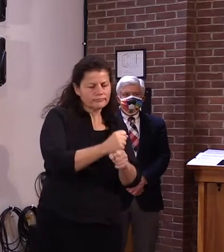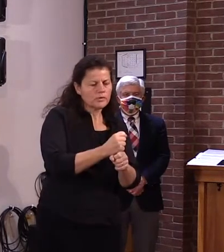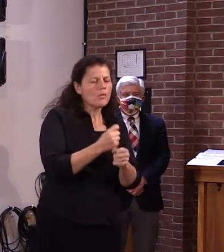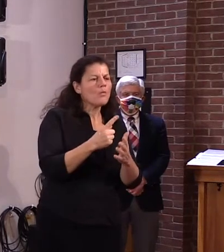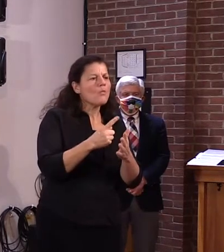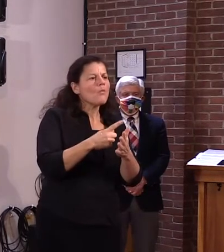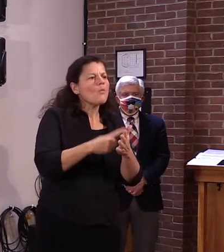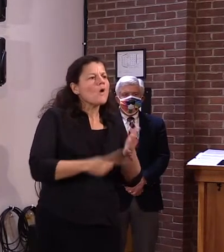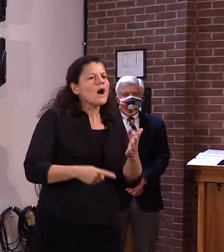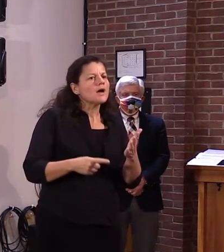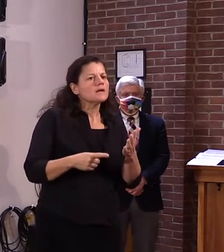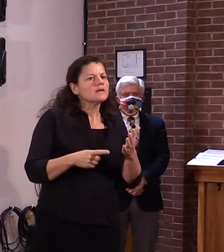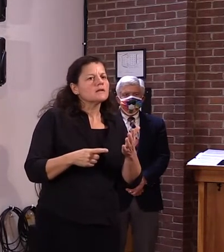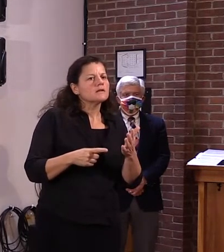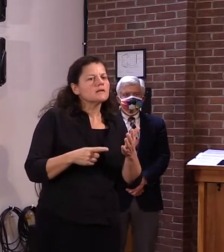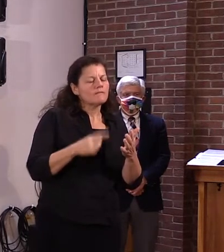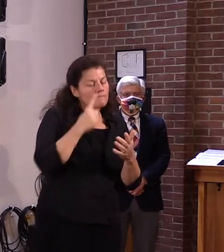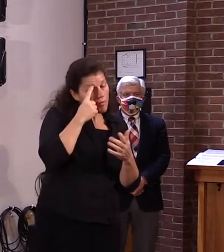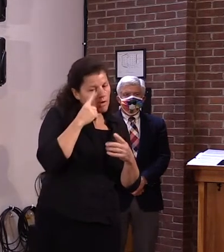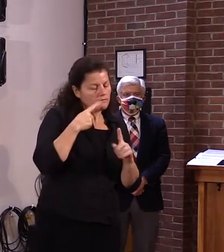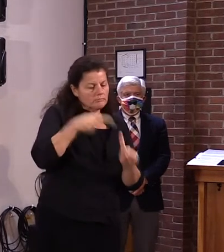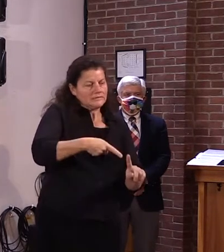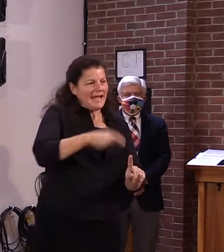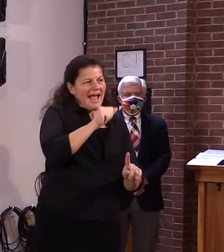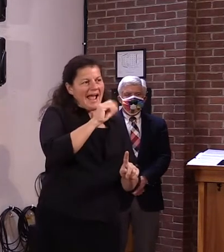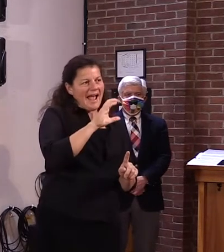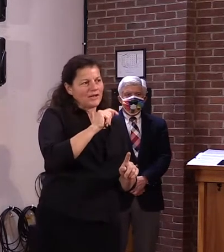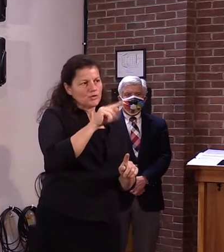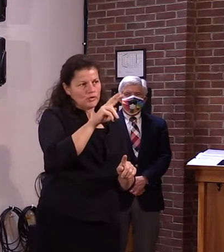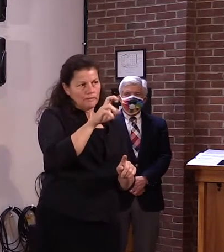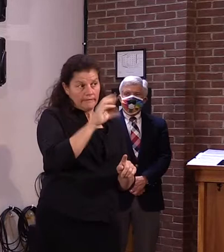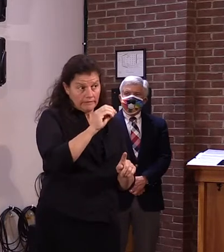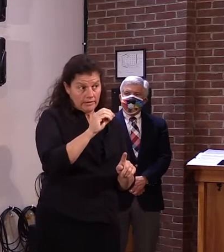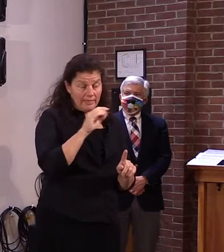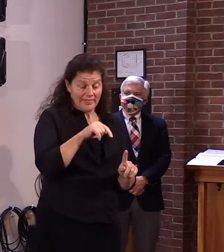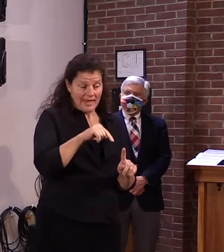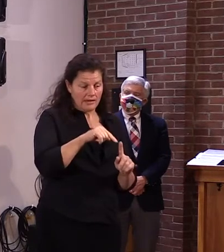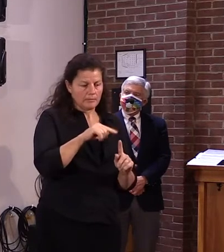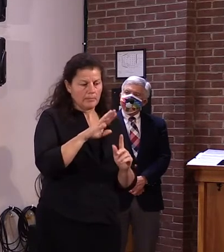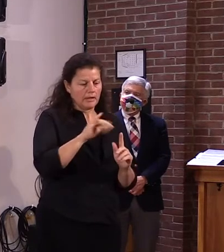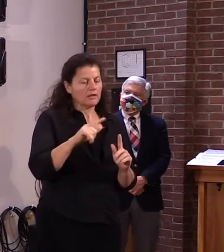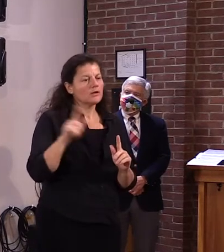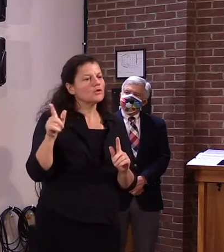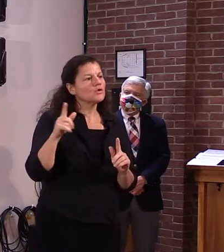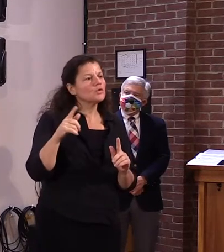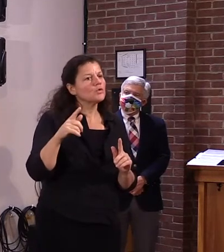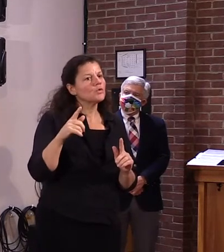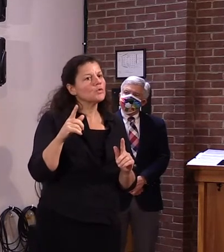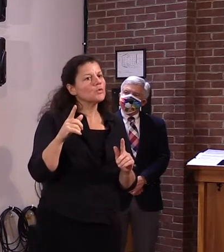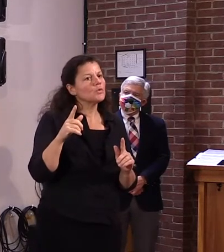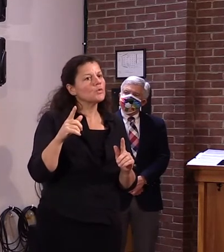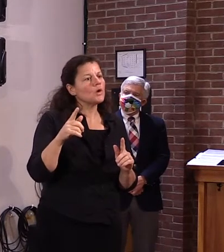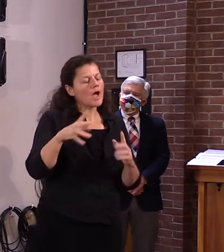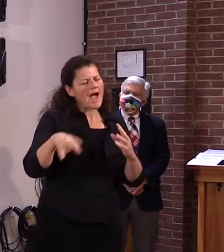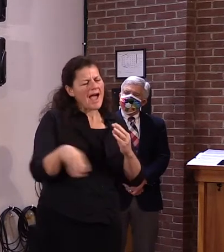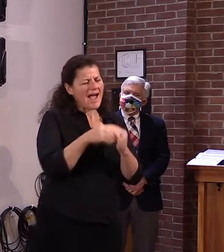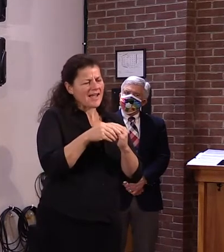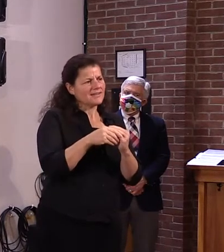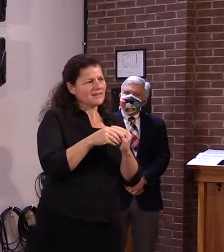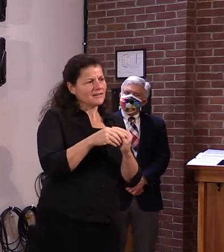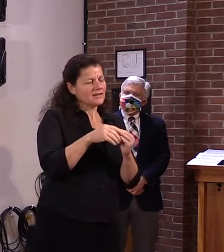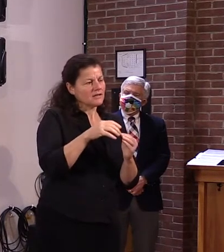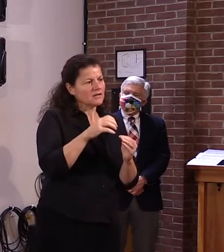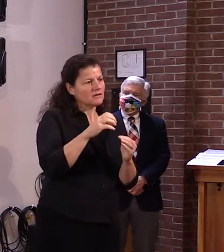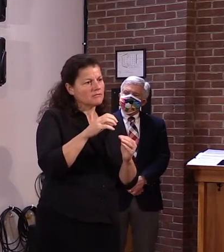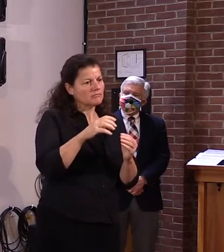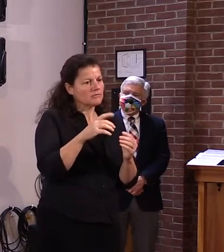of what you have in the Act 250 legislation? You provided an executive order to kind of bridge the gap until the